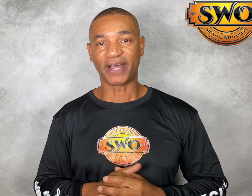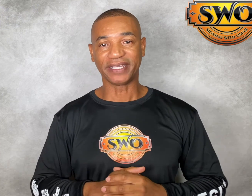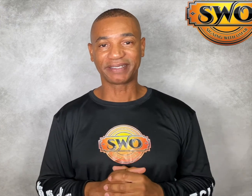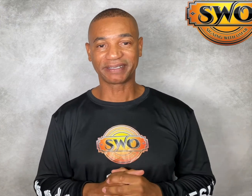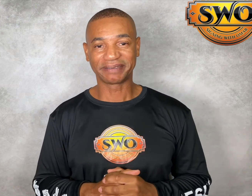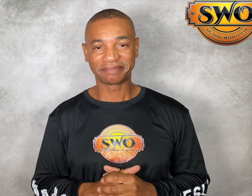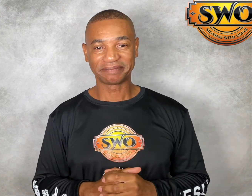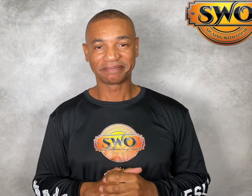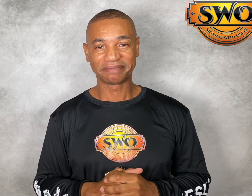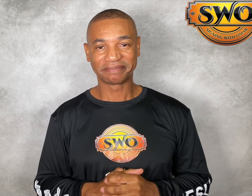sacrifice.